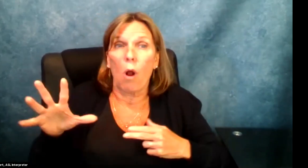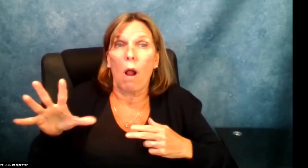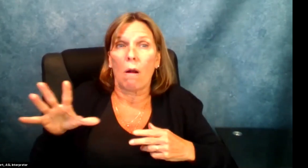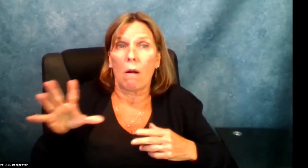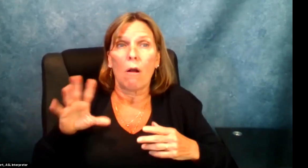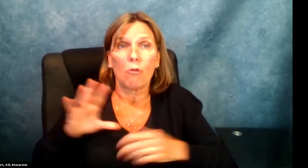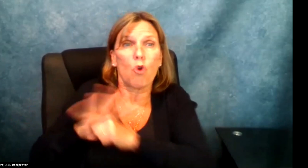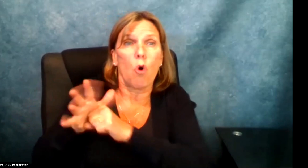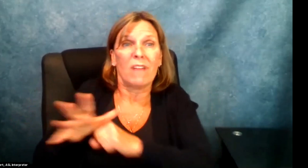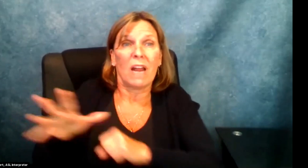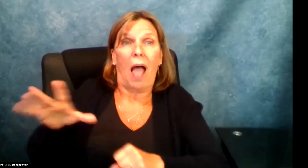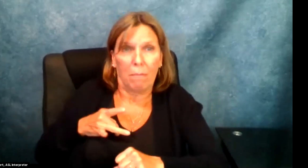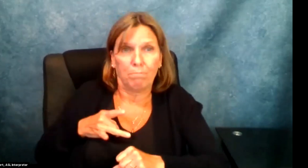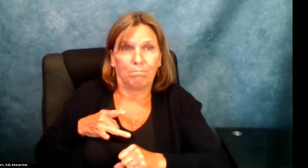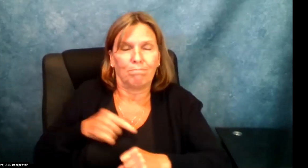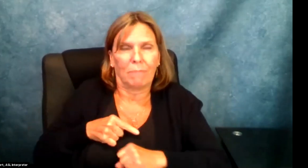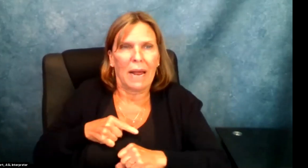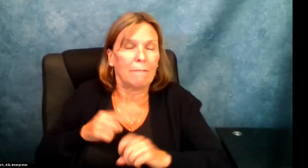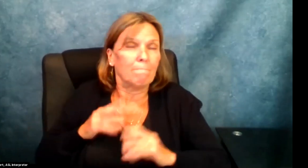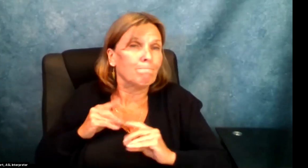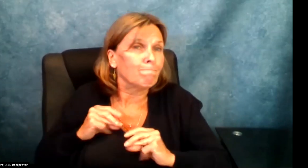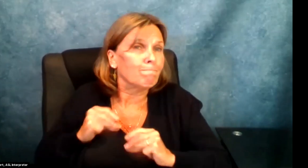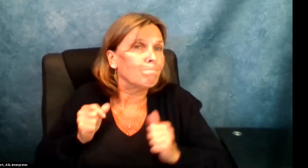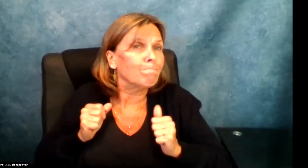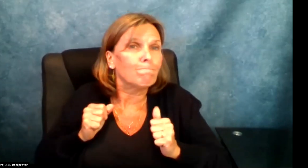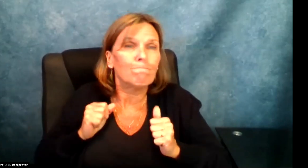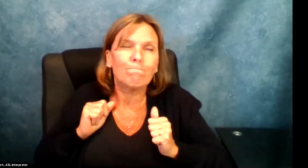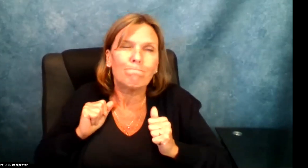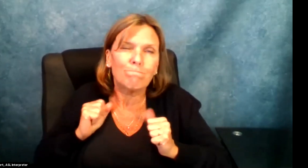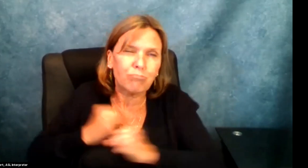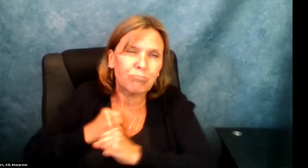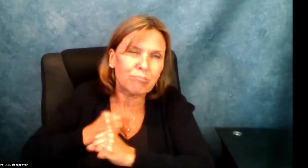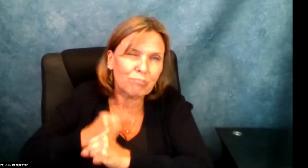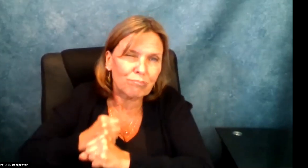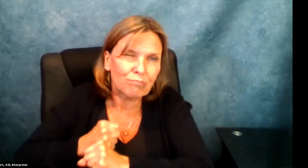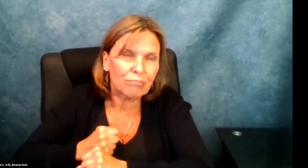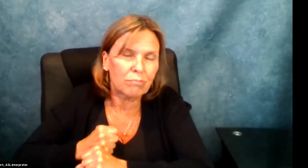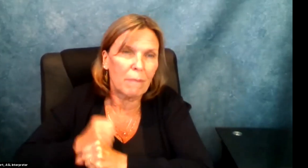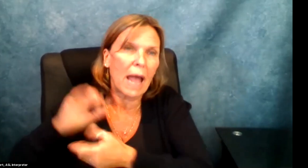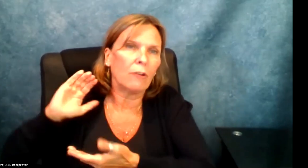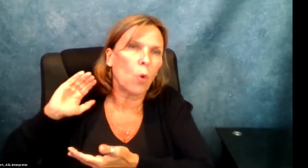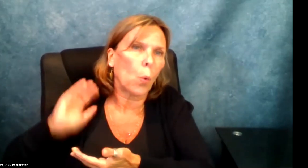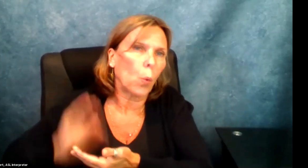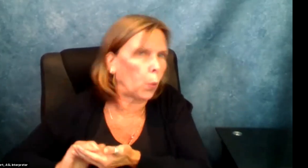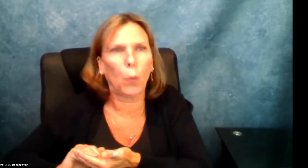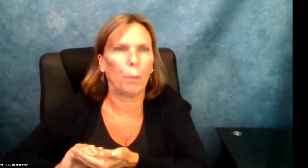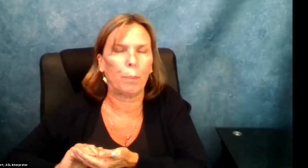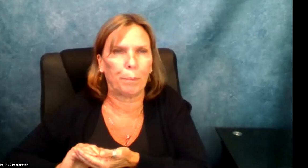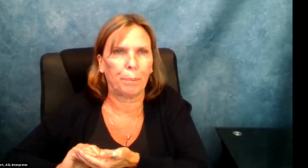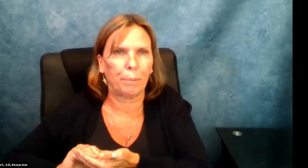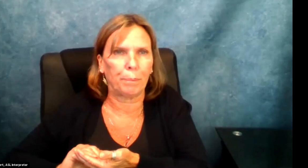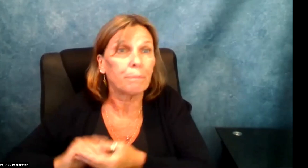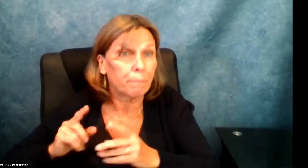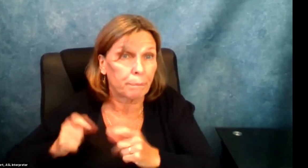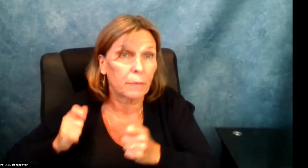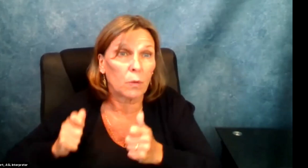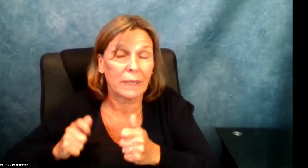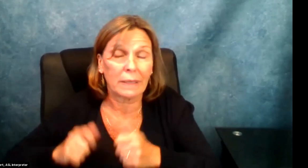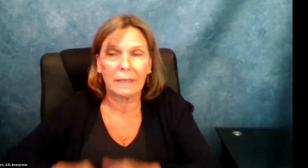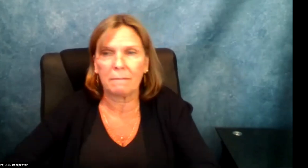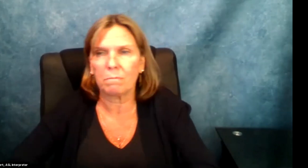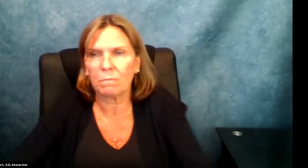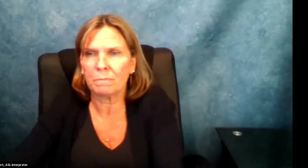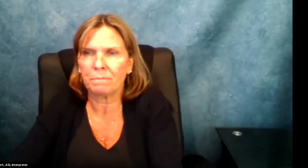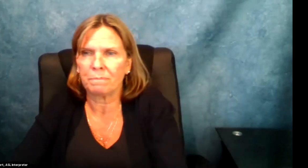in the video, is sometimes it's not so much just the virus, it's your body's reaction to the virus. And that's